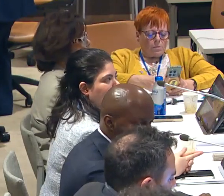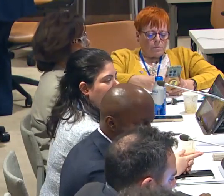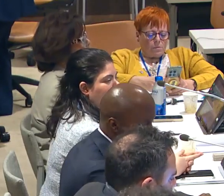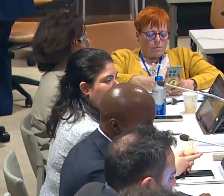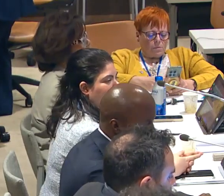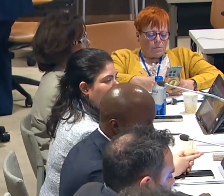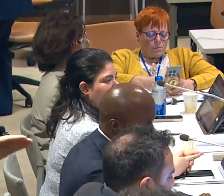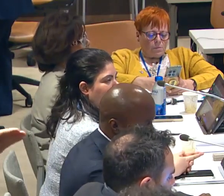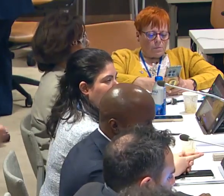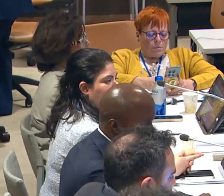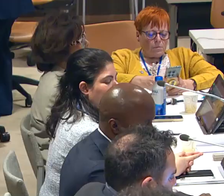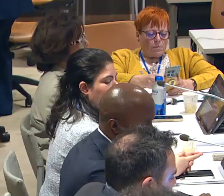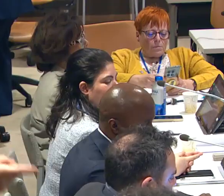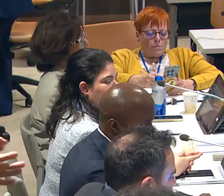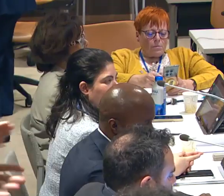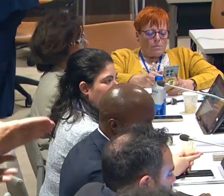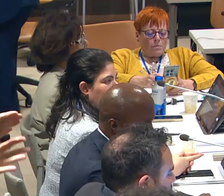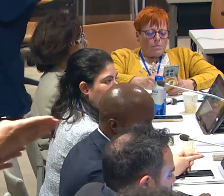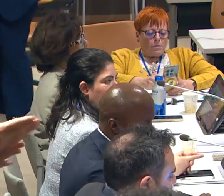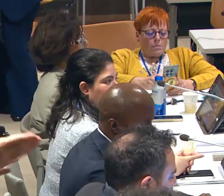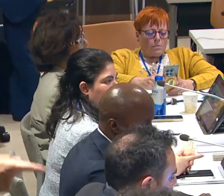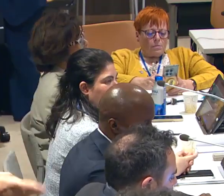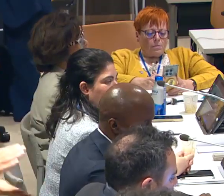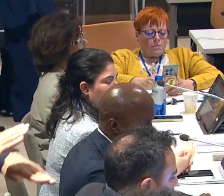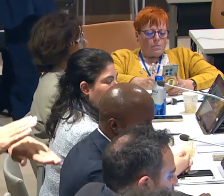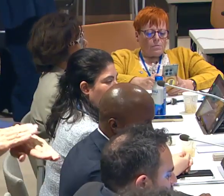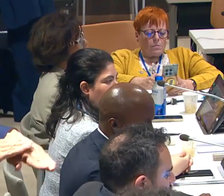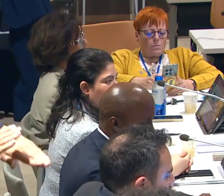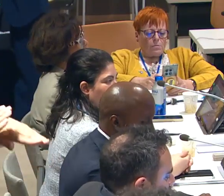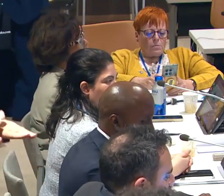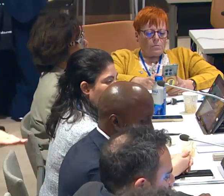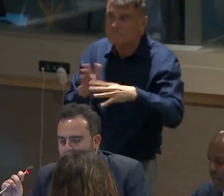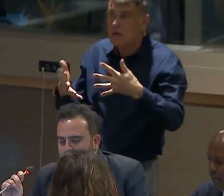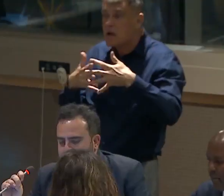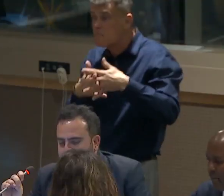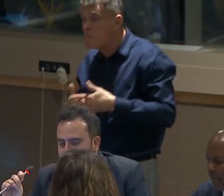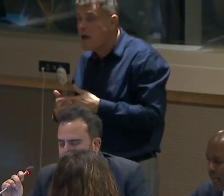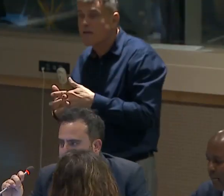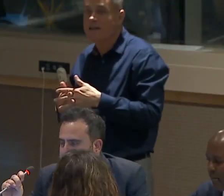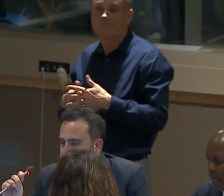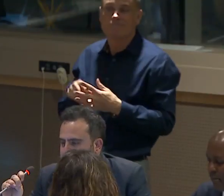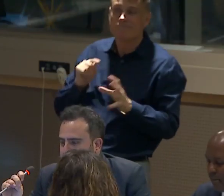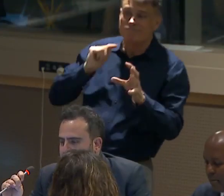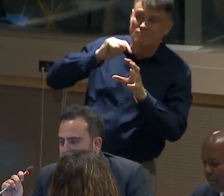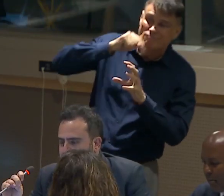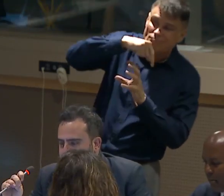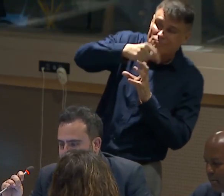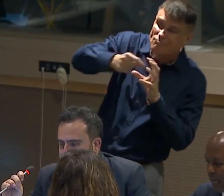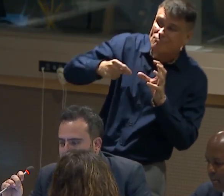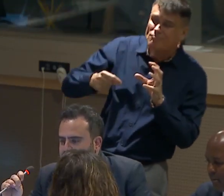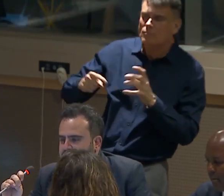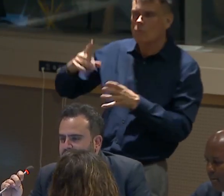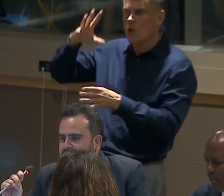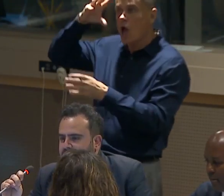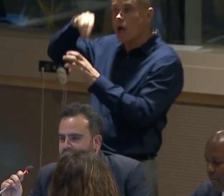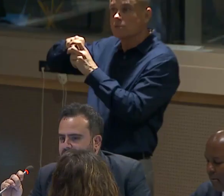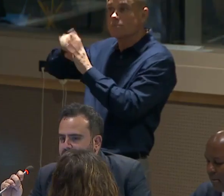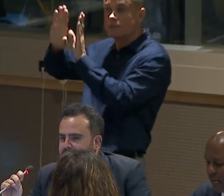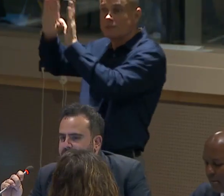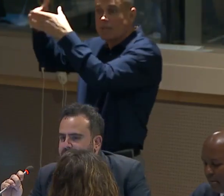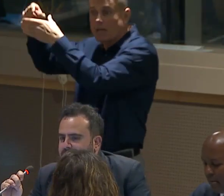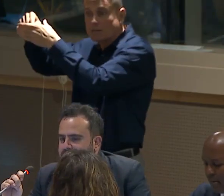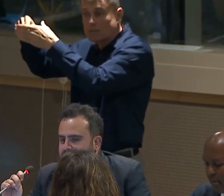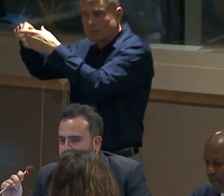his advice to the Autism Society of America on an advisors panel, as well as being former president of the Autism Society of Oregon. And this is just